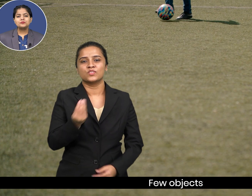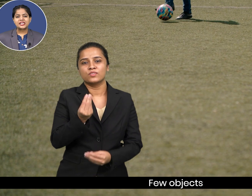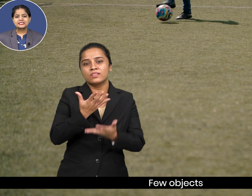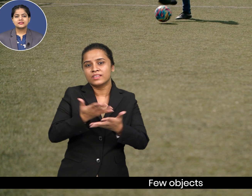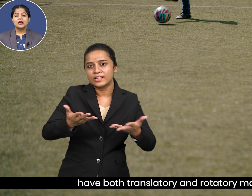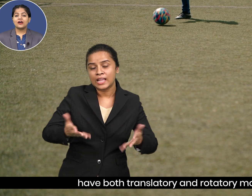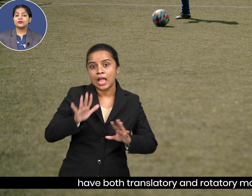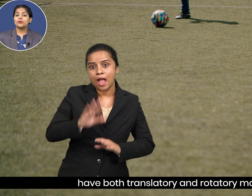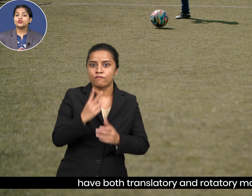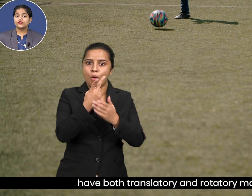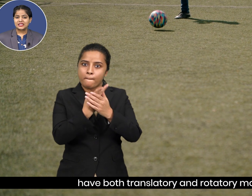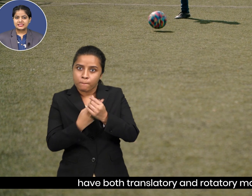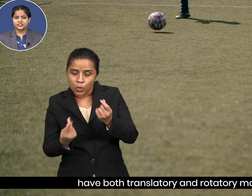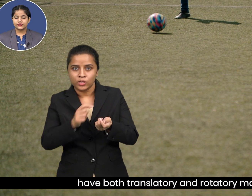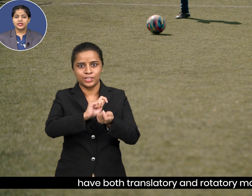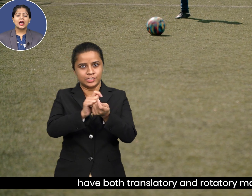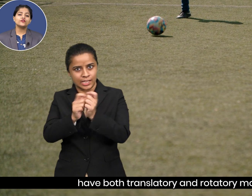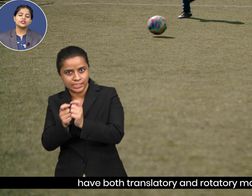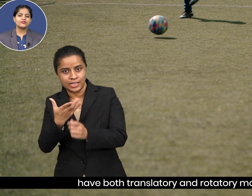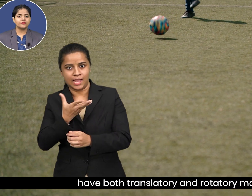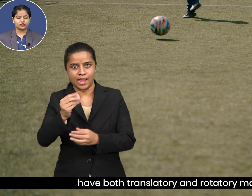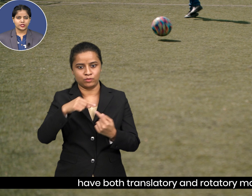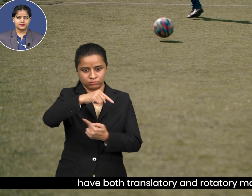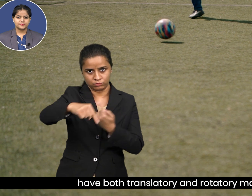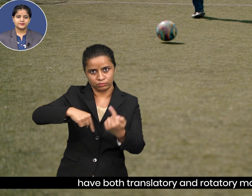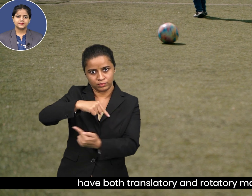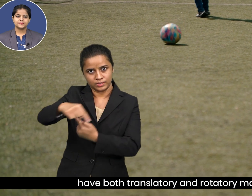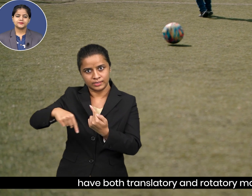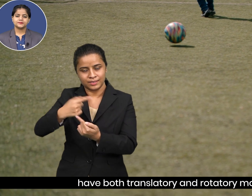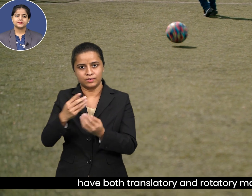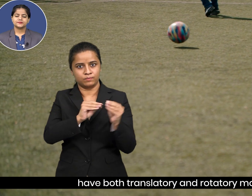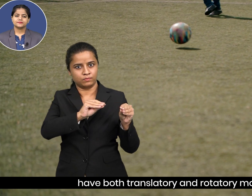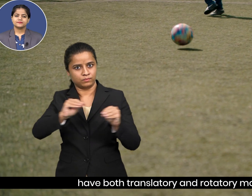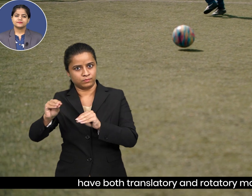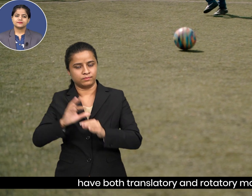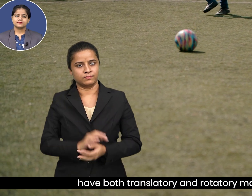Few objects have both translatory and rotatory motion.